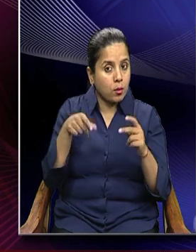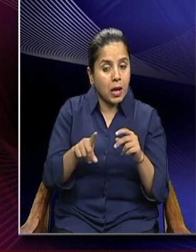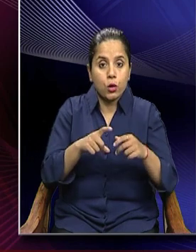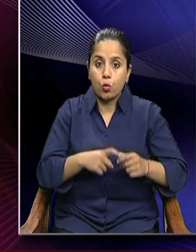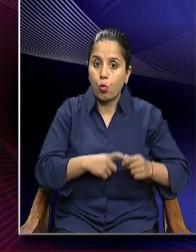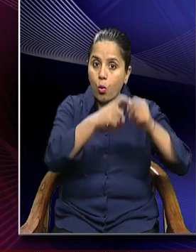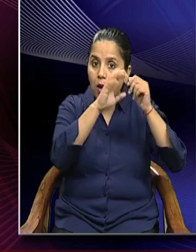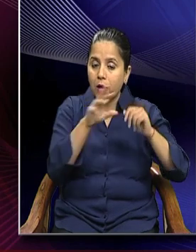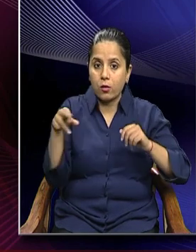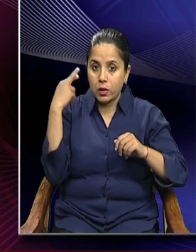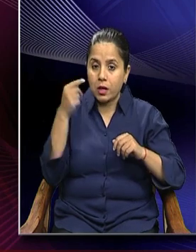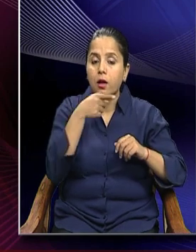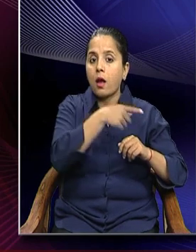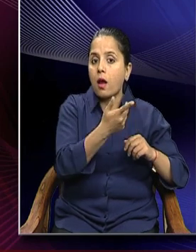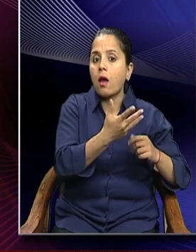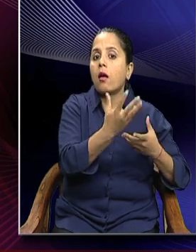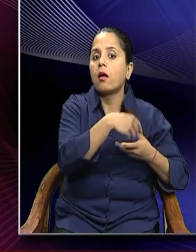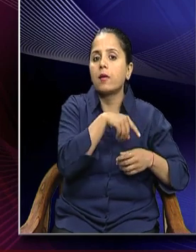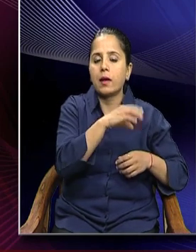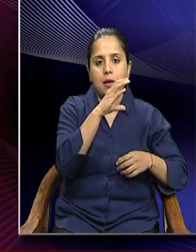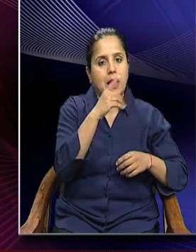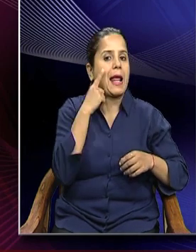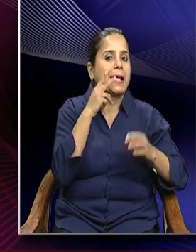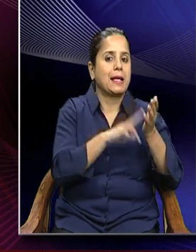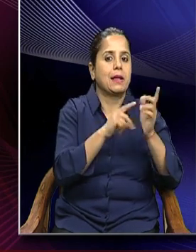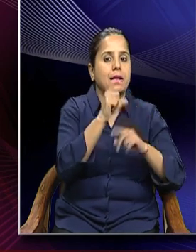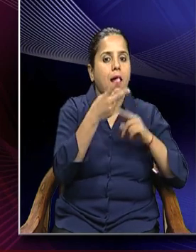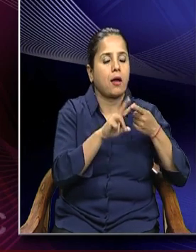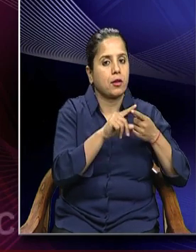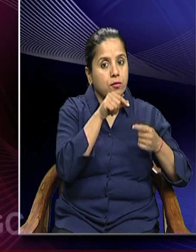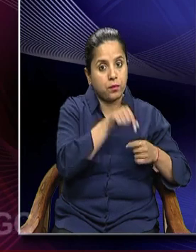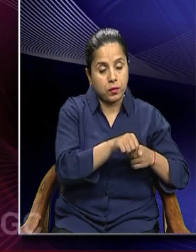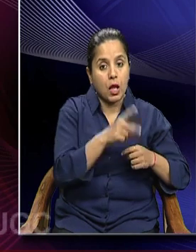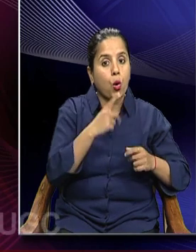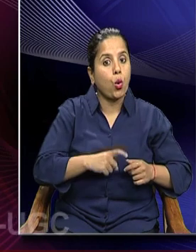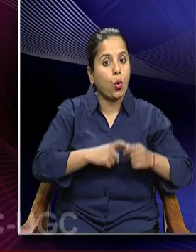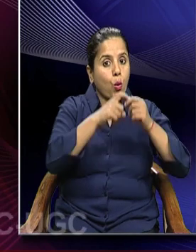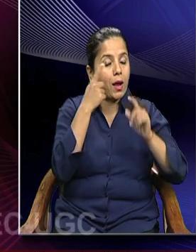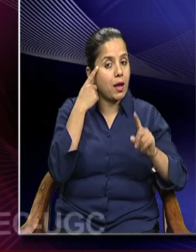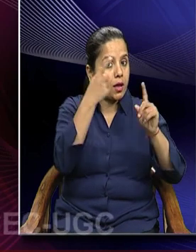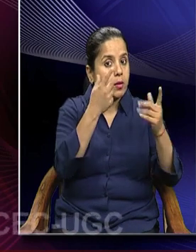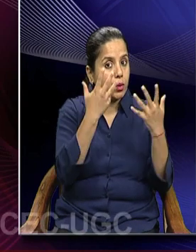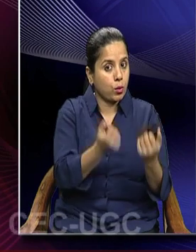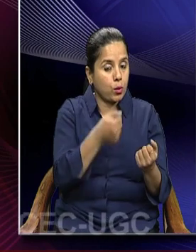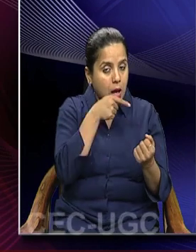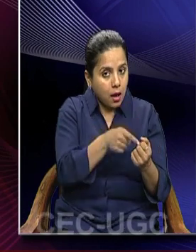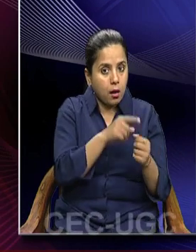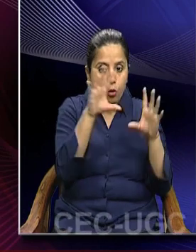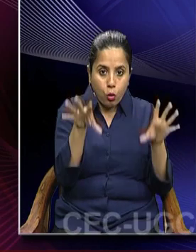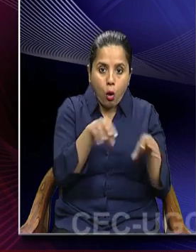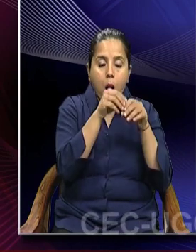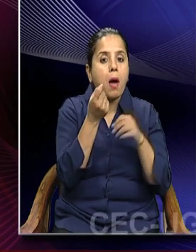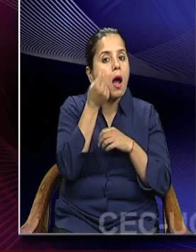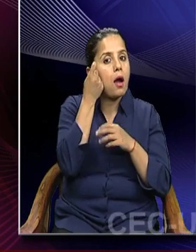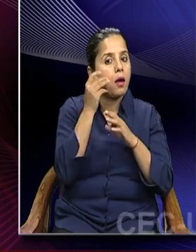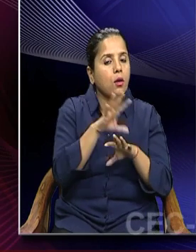qualitative researcher employs inductive reasoning. Qualitative research aims to gain a comprehensive